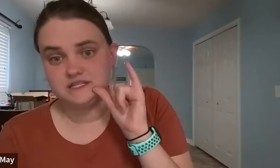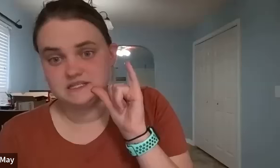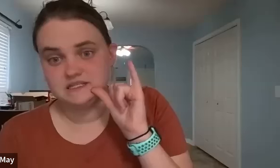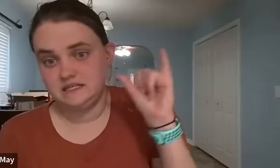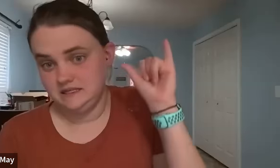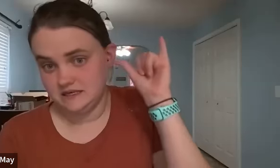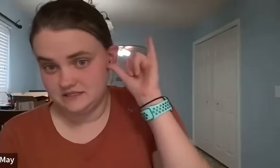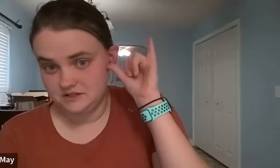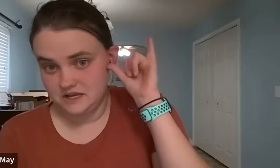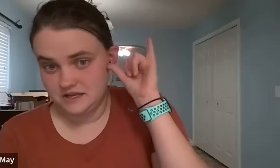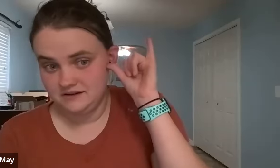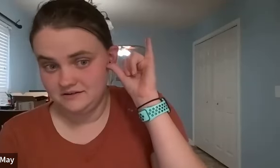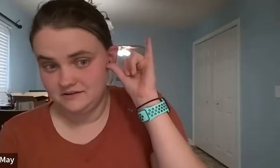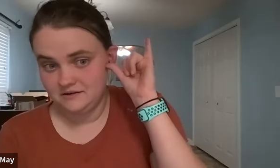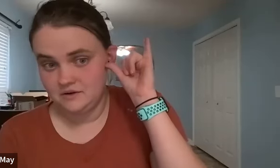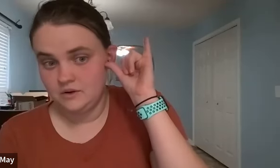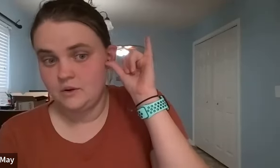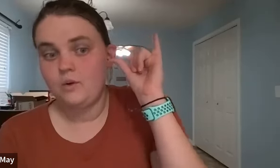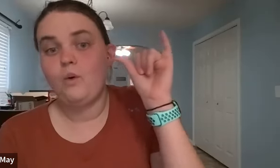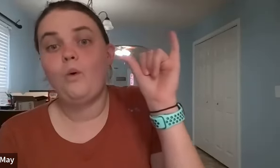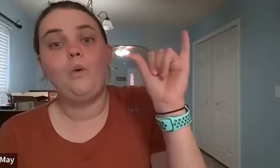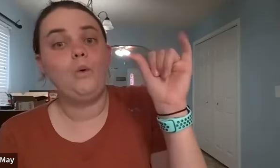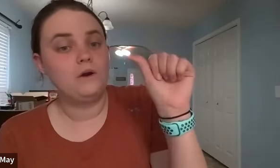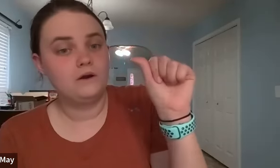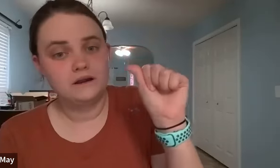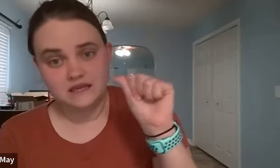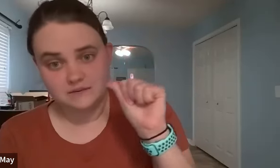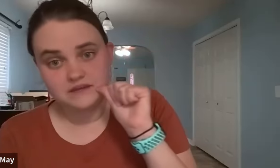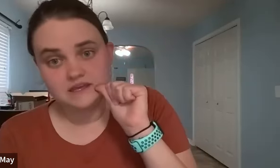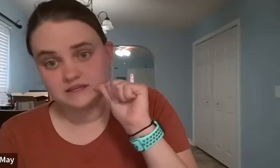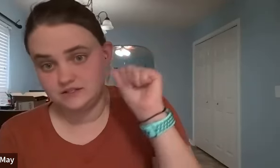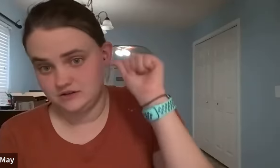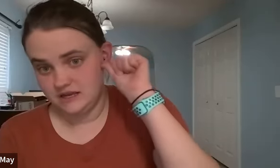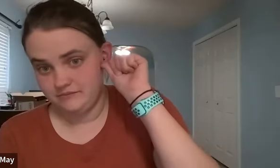is yesterday, or it can be yesterday.